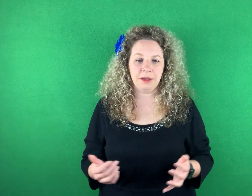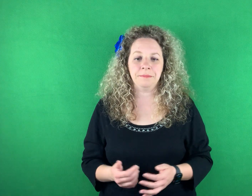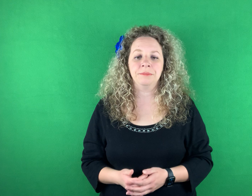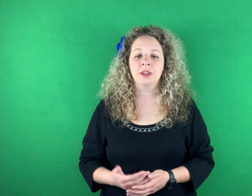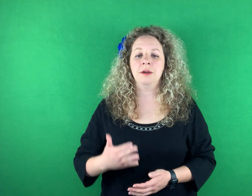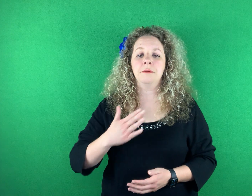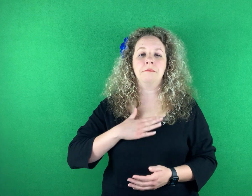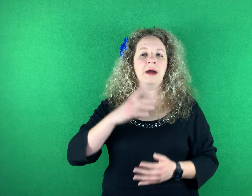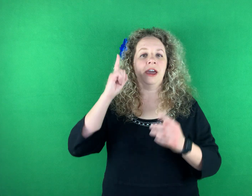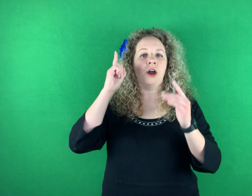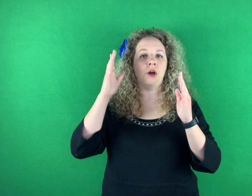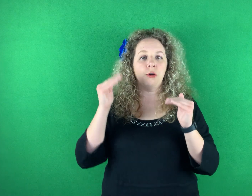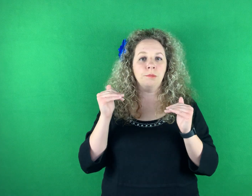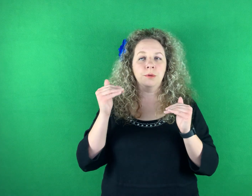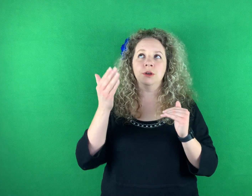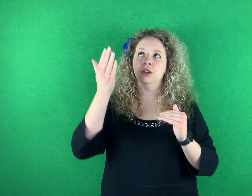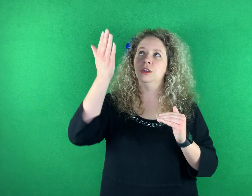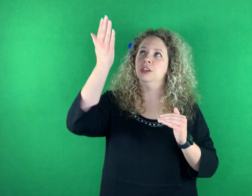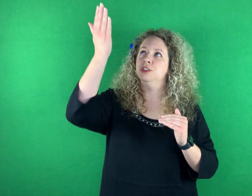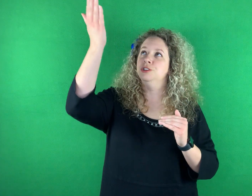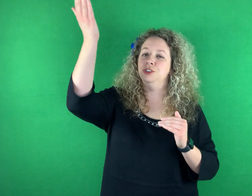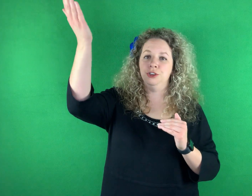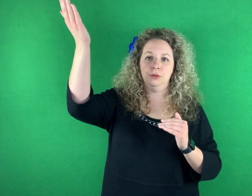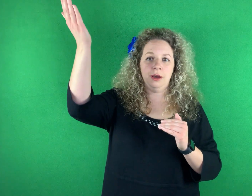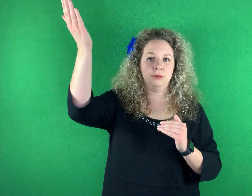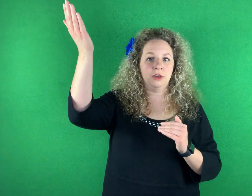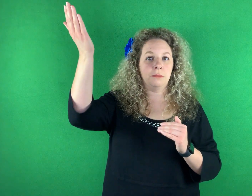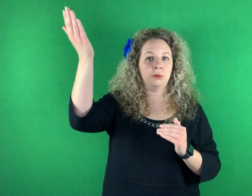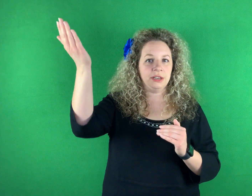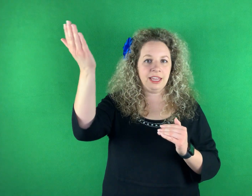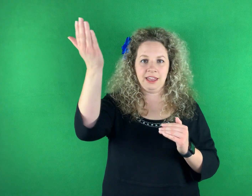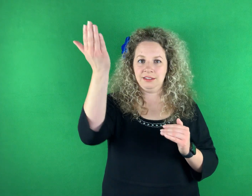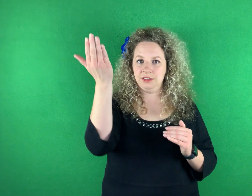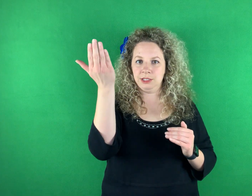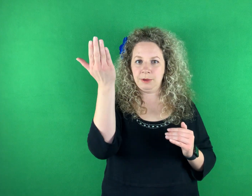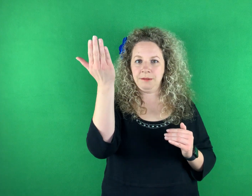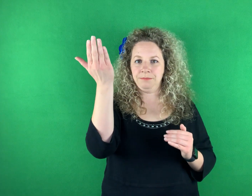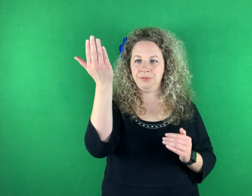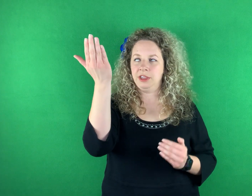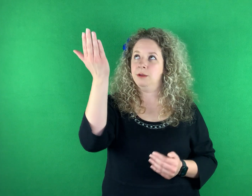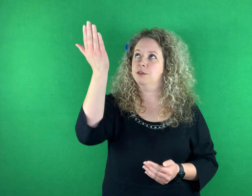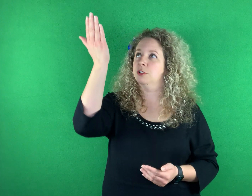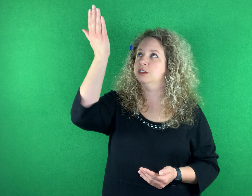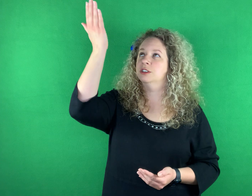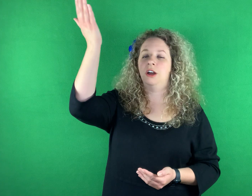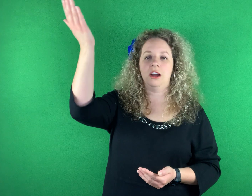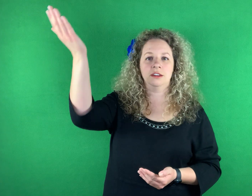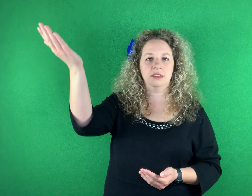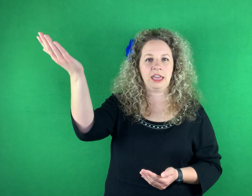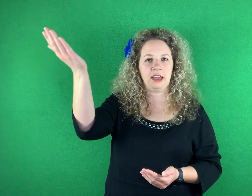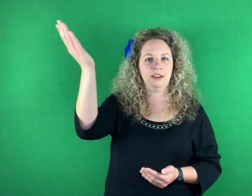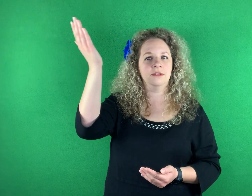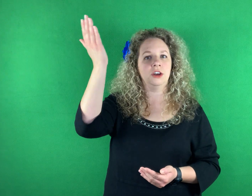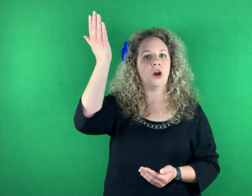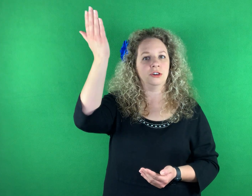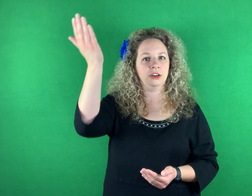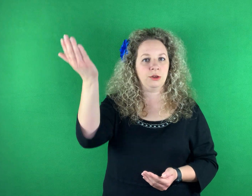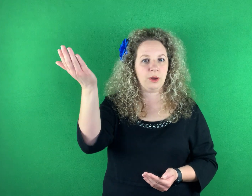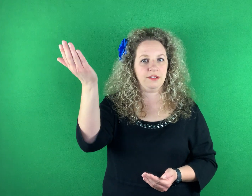it. My hope is you. I'm doing a pretty hand this way, okay, referring to God, like kind of an honoring way of